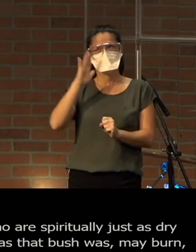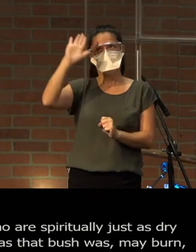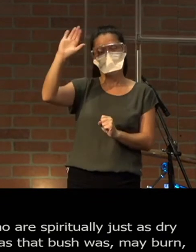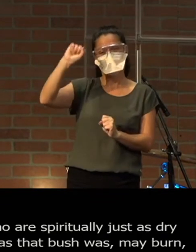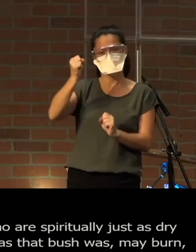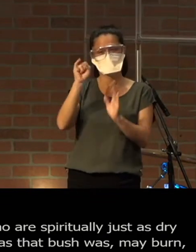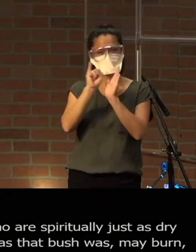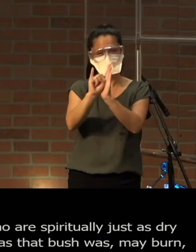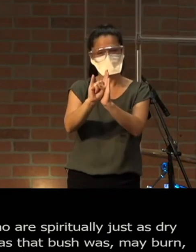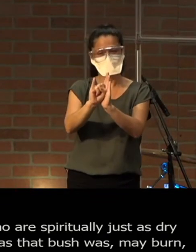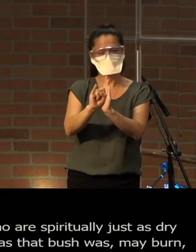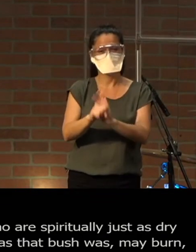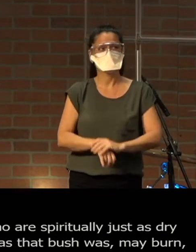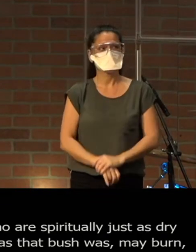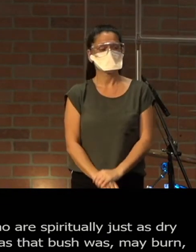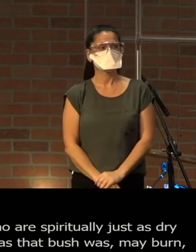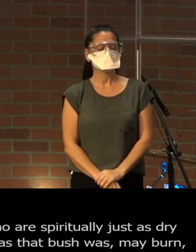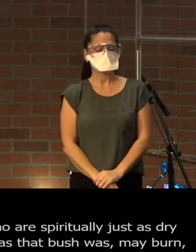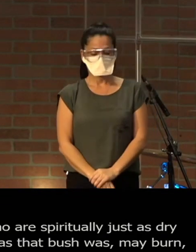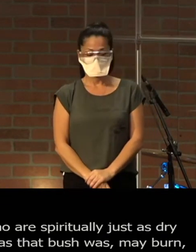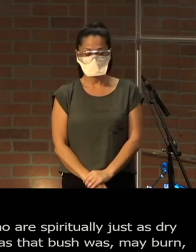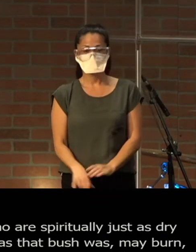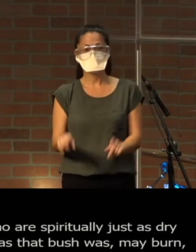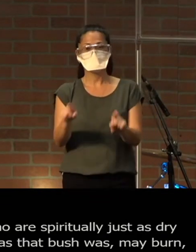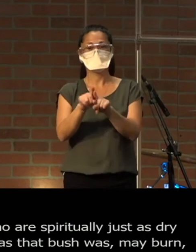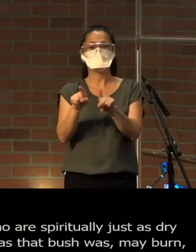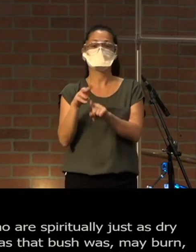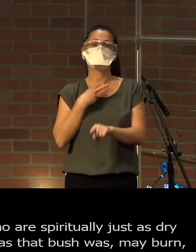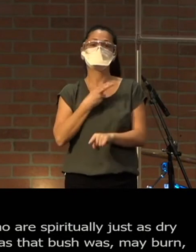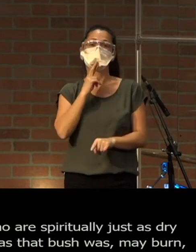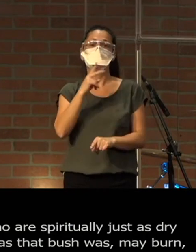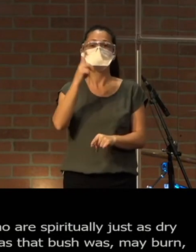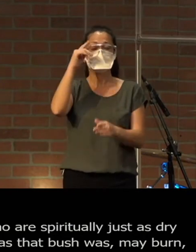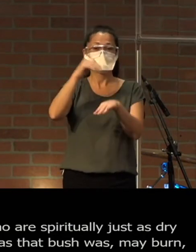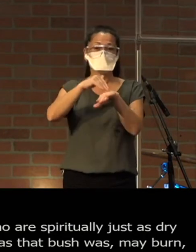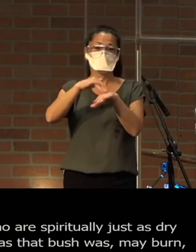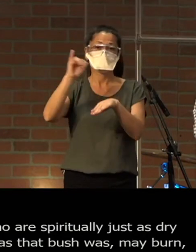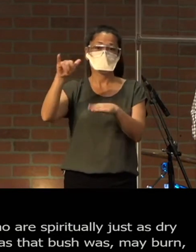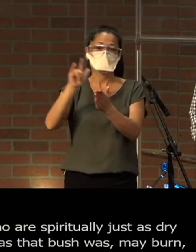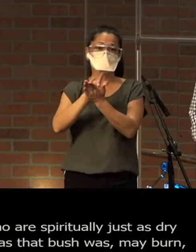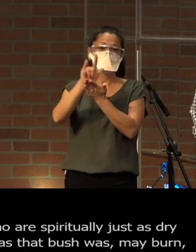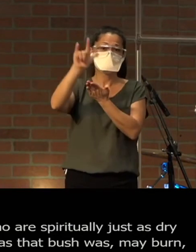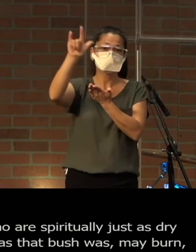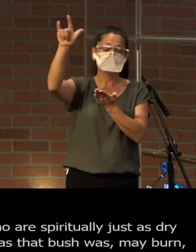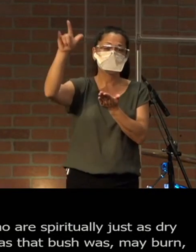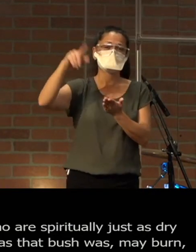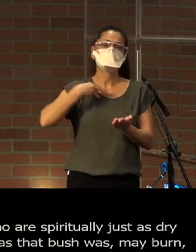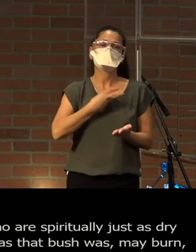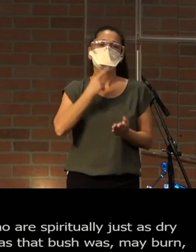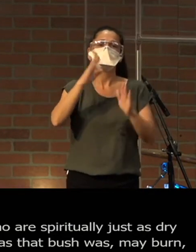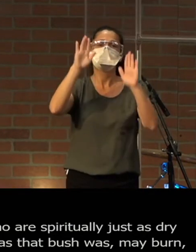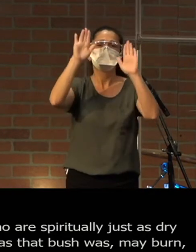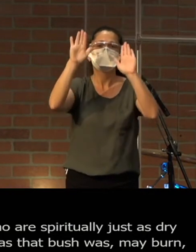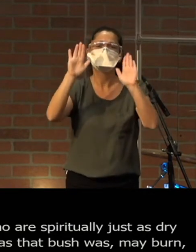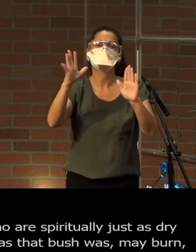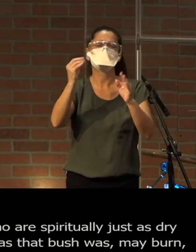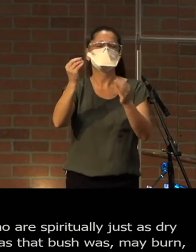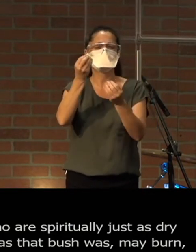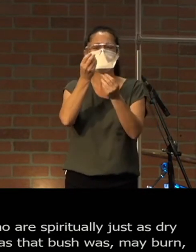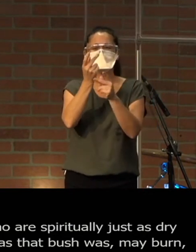reminded in Isaiah 43, we're wonderfully and carefully and distinctly created. And we should celebrate